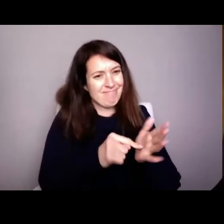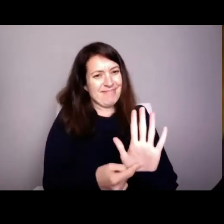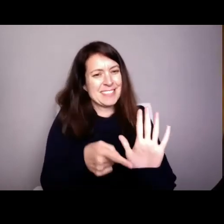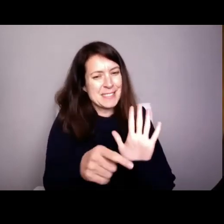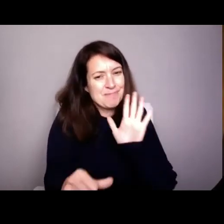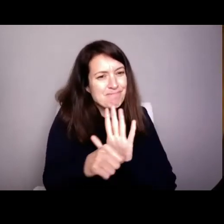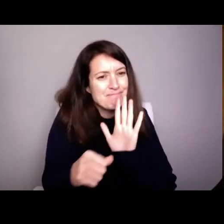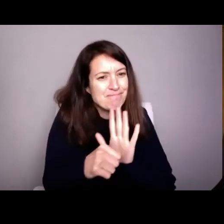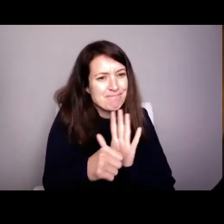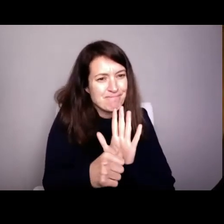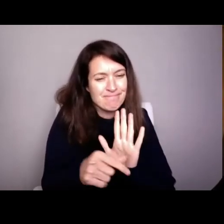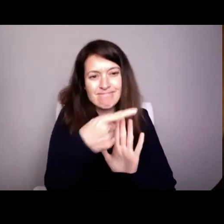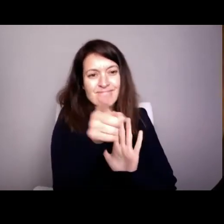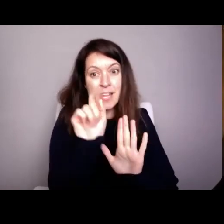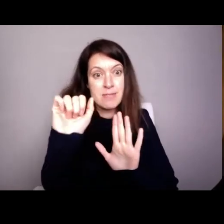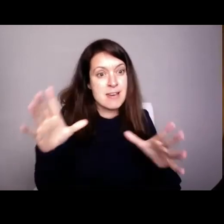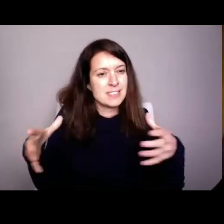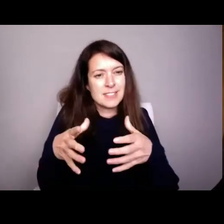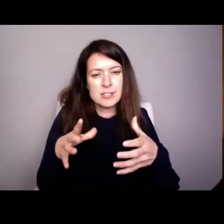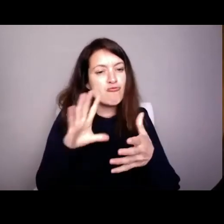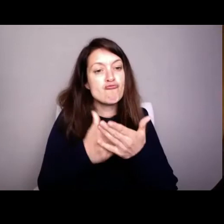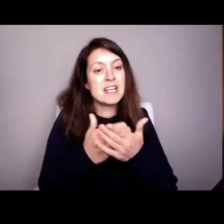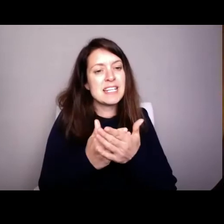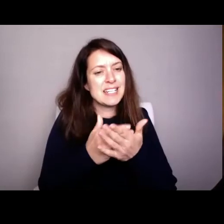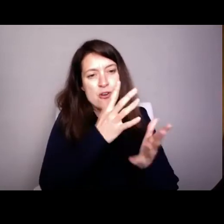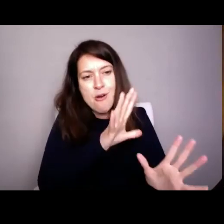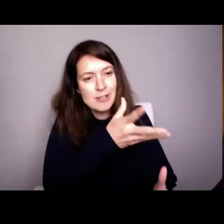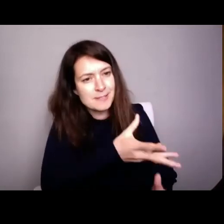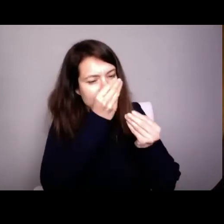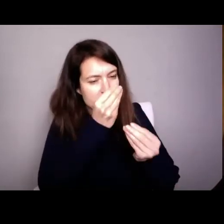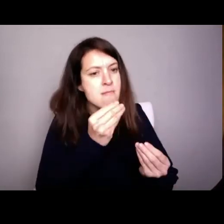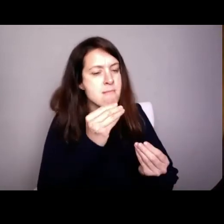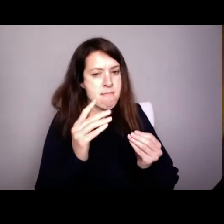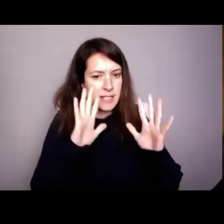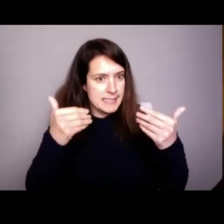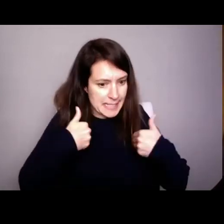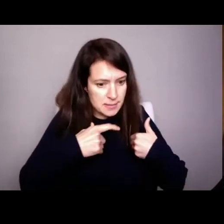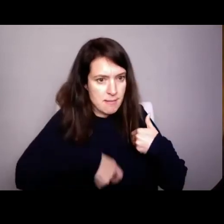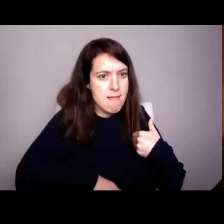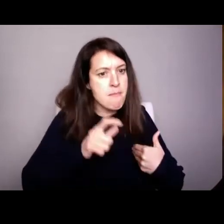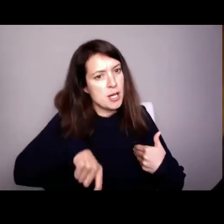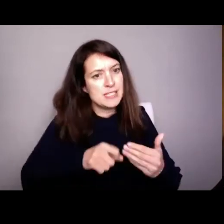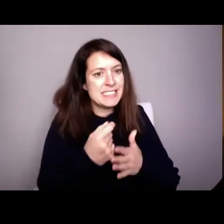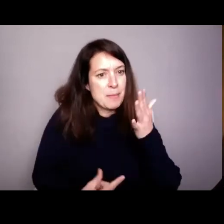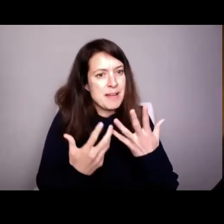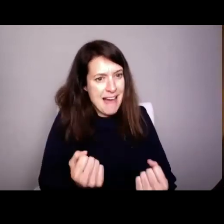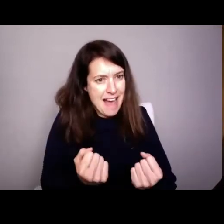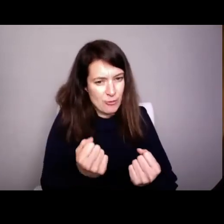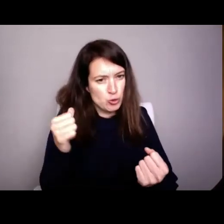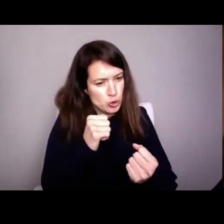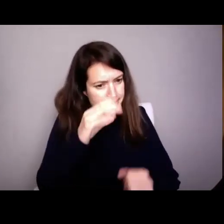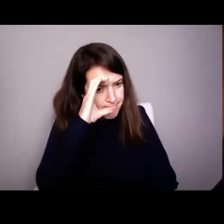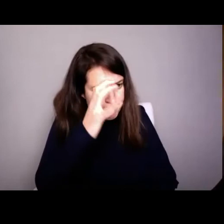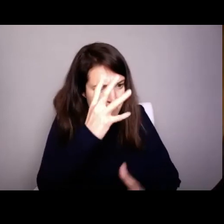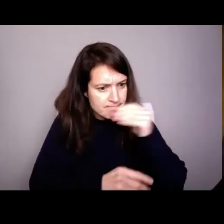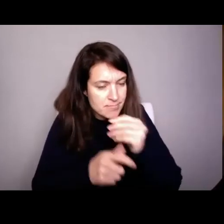is still not centering the needs of disabled students, even though we know now that there is a net